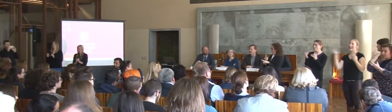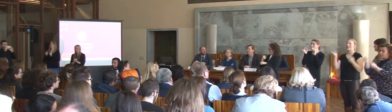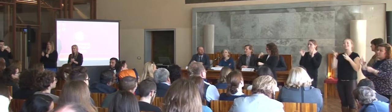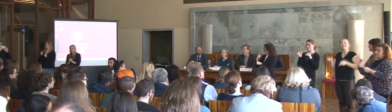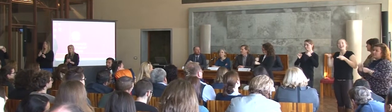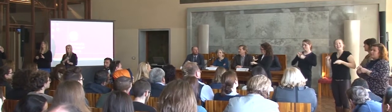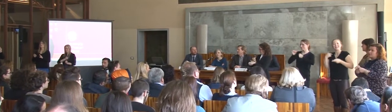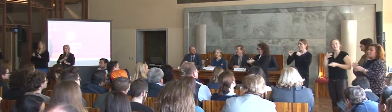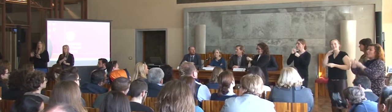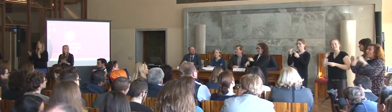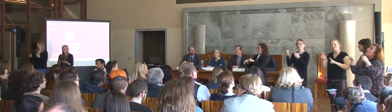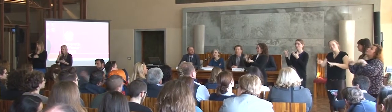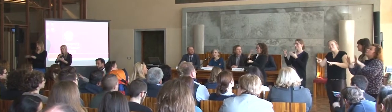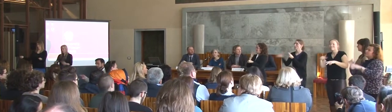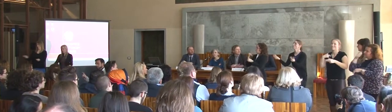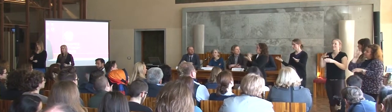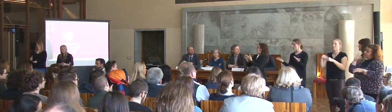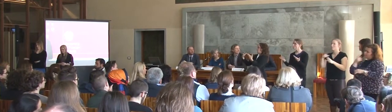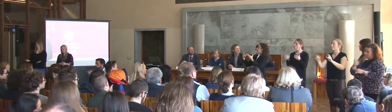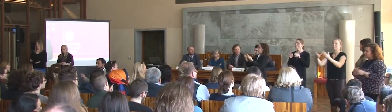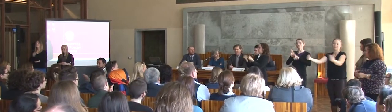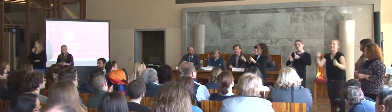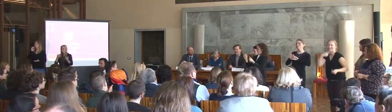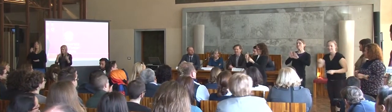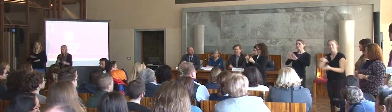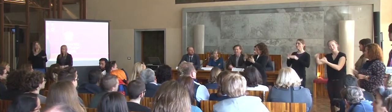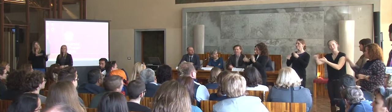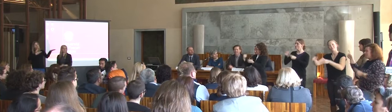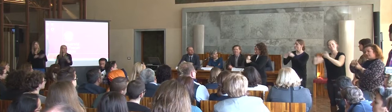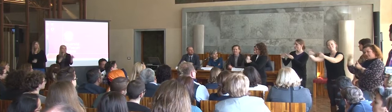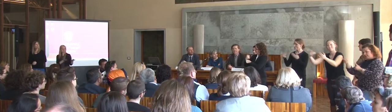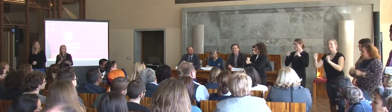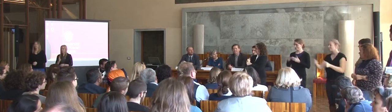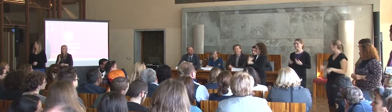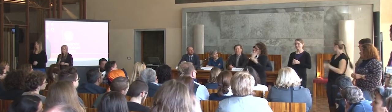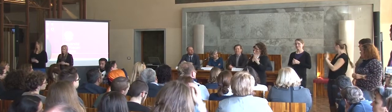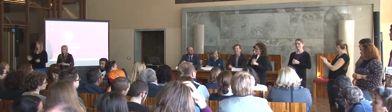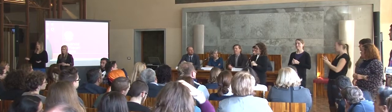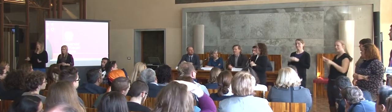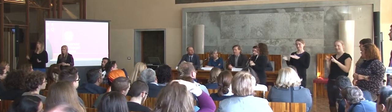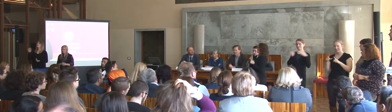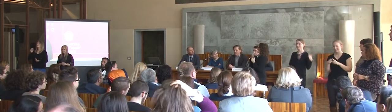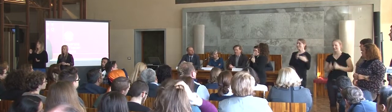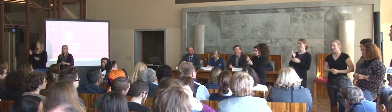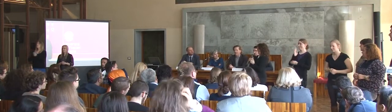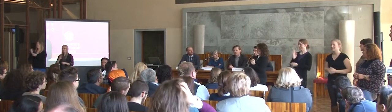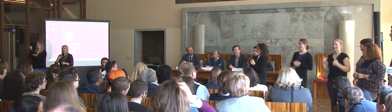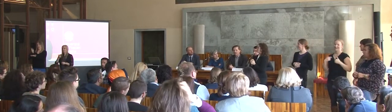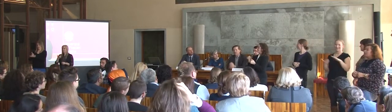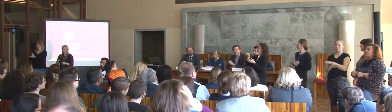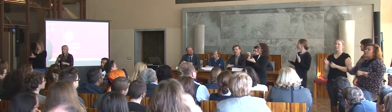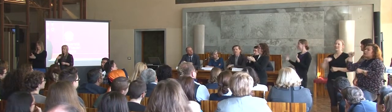doesn't get lost. Dennis. Thank you. On behalf of European Sign Language Center,